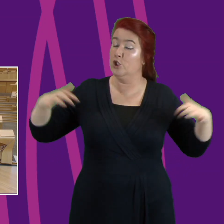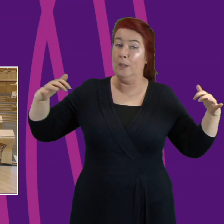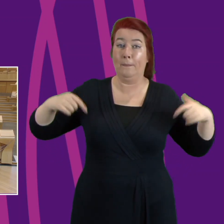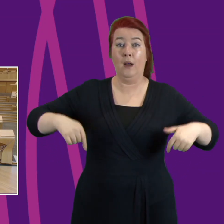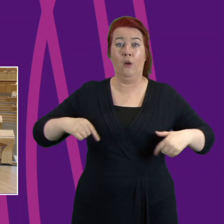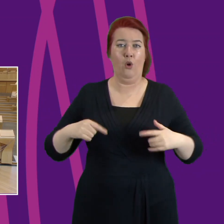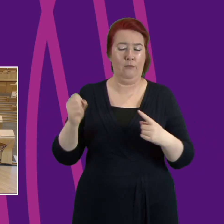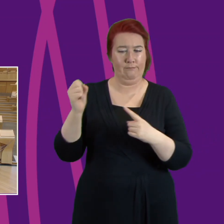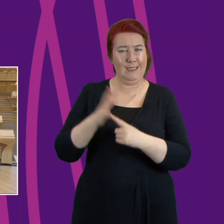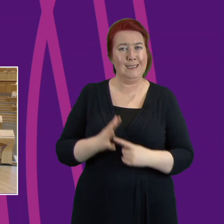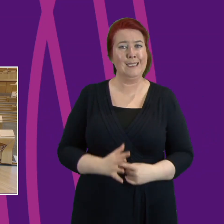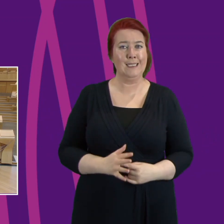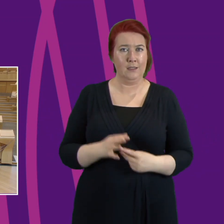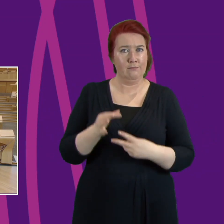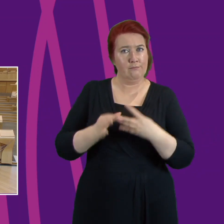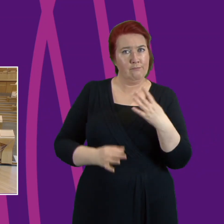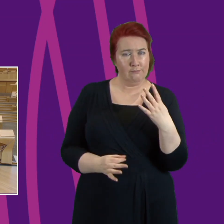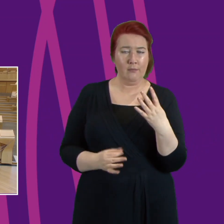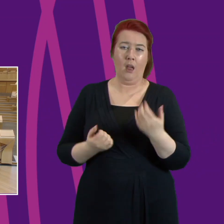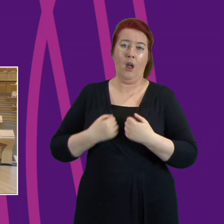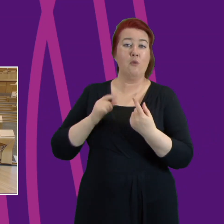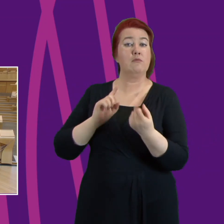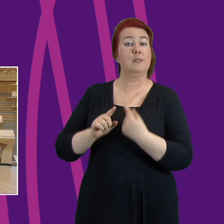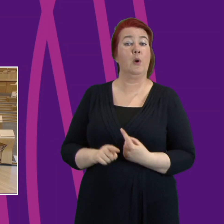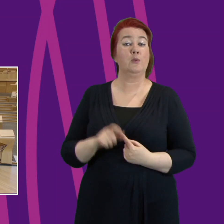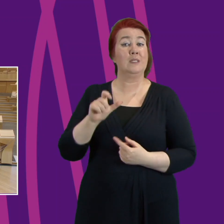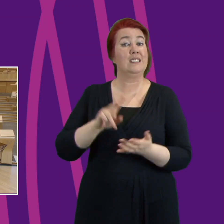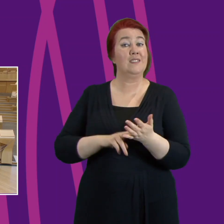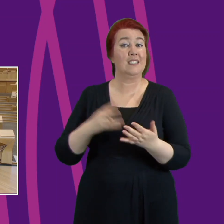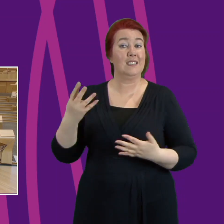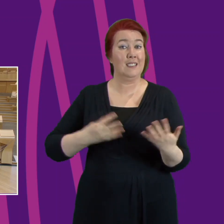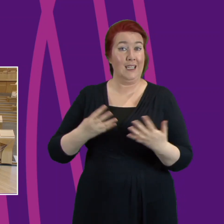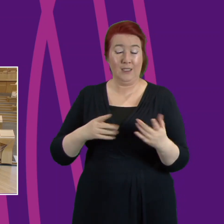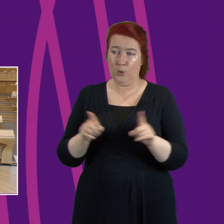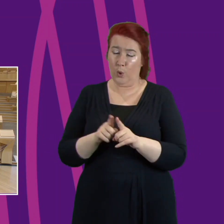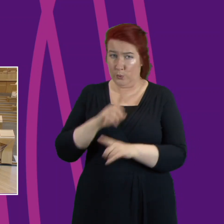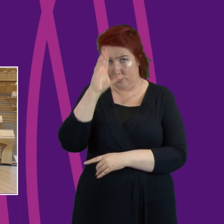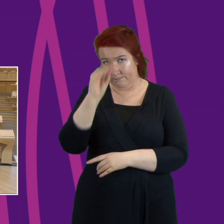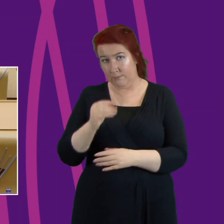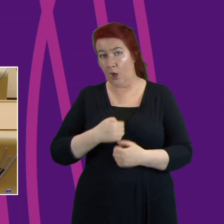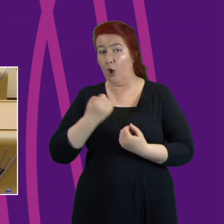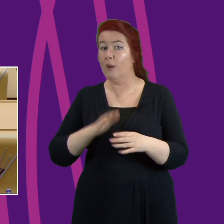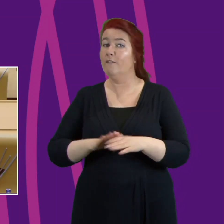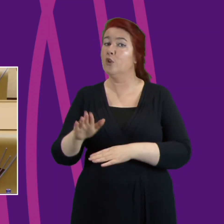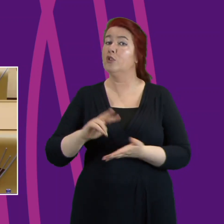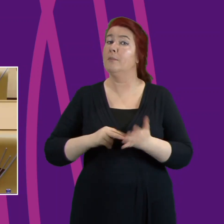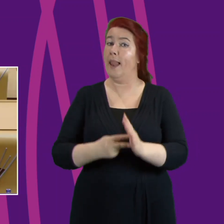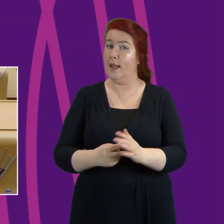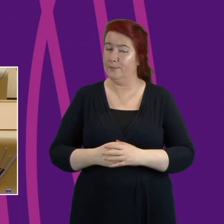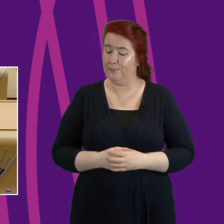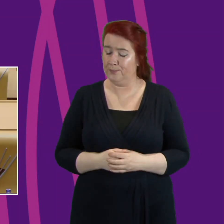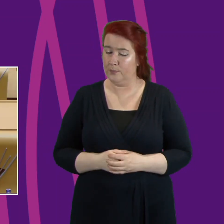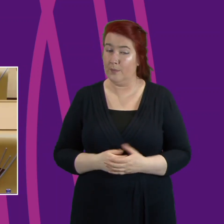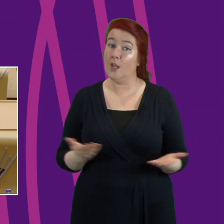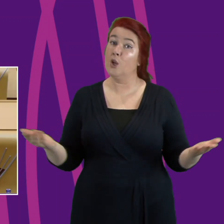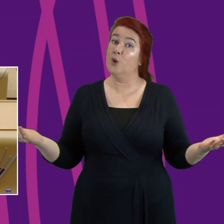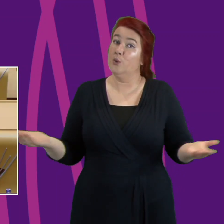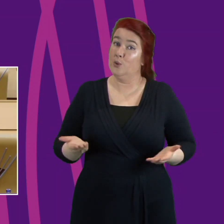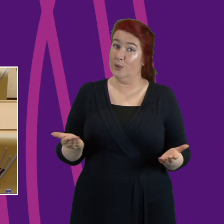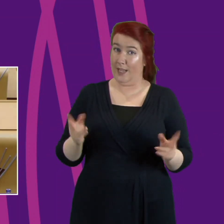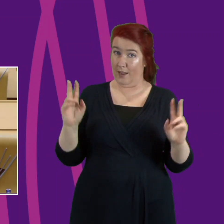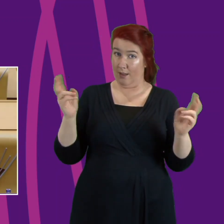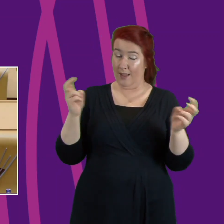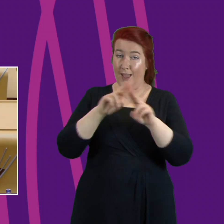areas around our response to Covid-19 and to say something about our future planning. Today is International